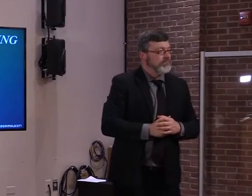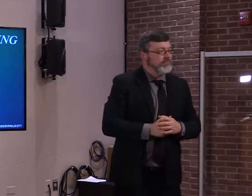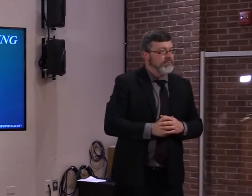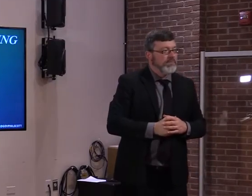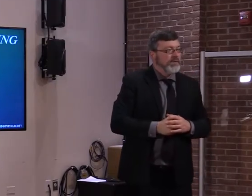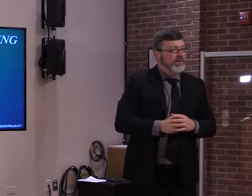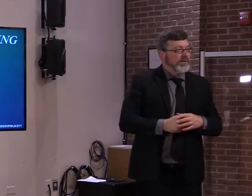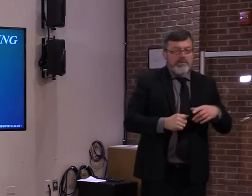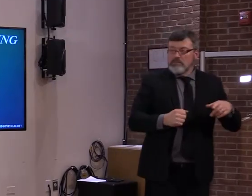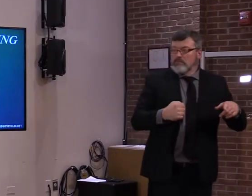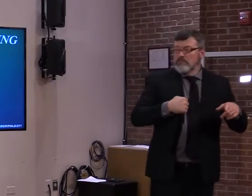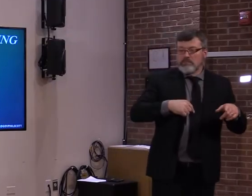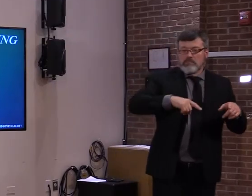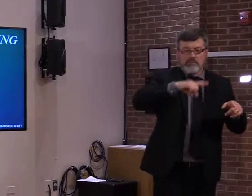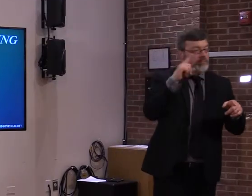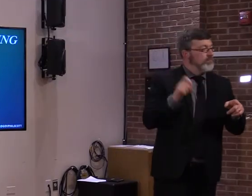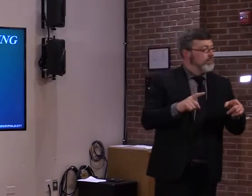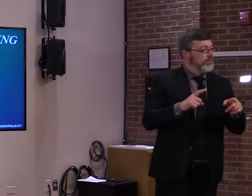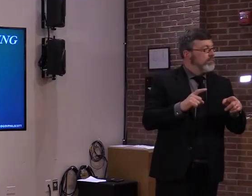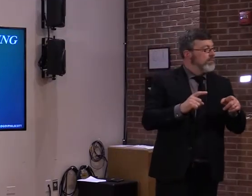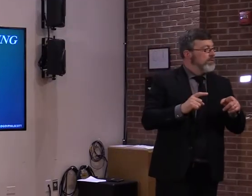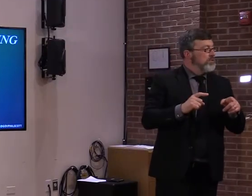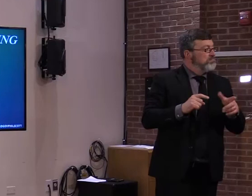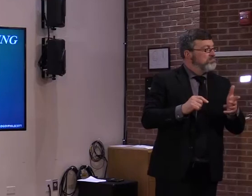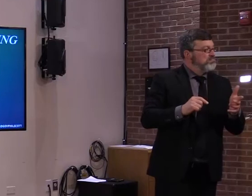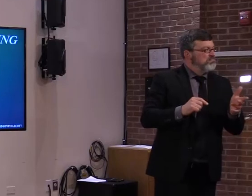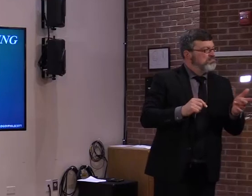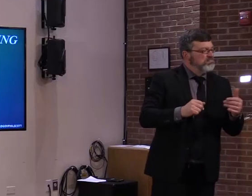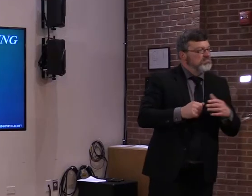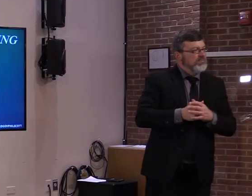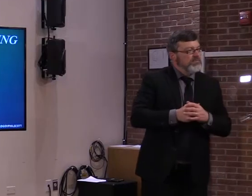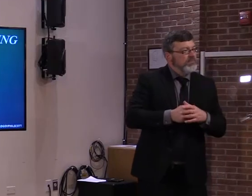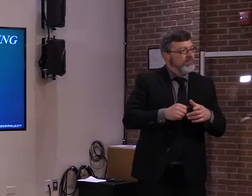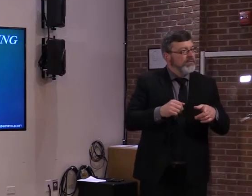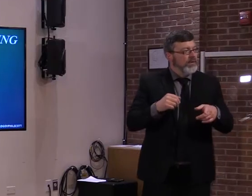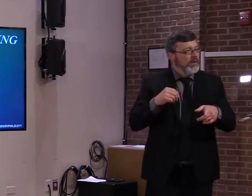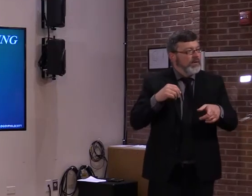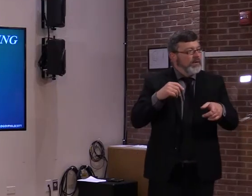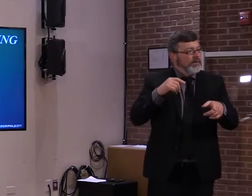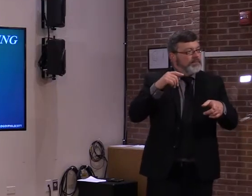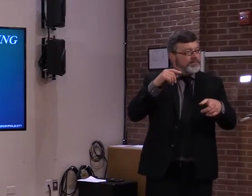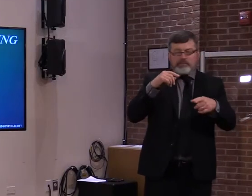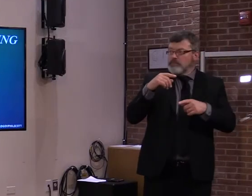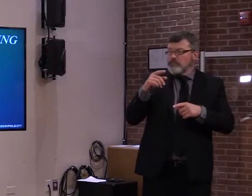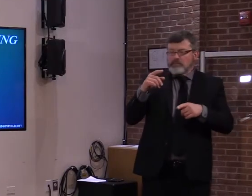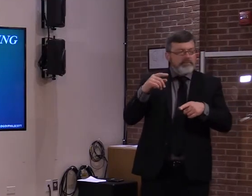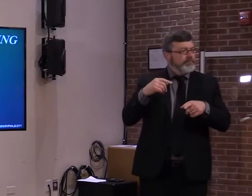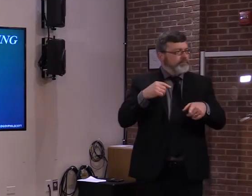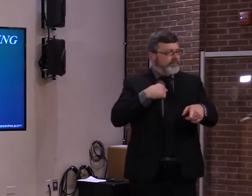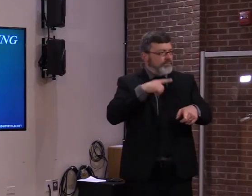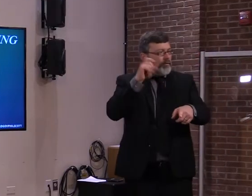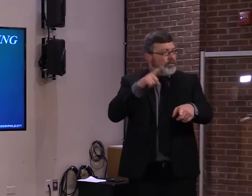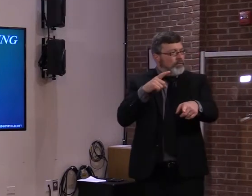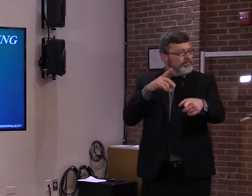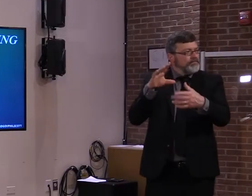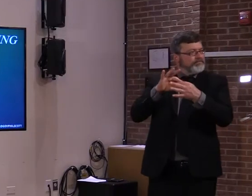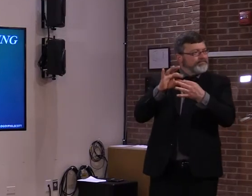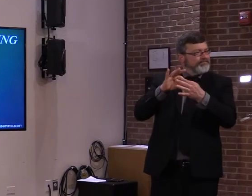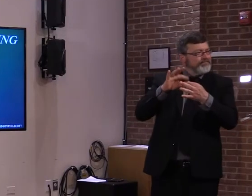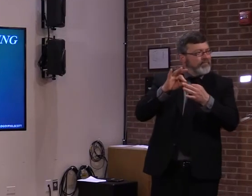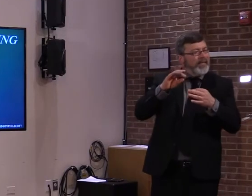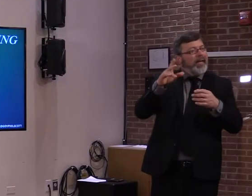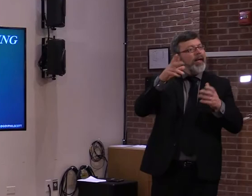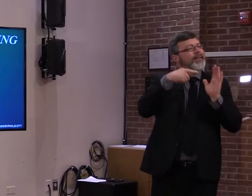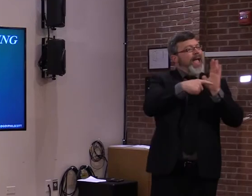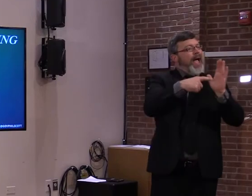Mike, real quick, when you're using the governor's analogy of the youth car, usually you see the payoff in that in about 5 years.